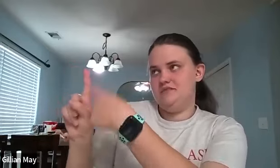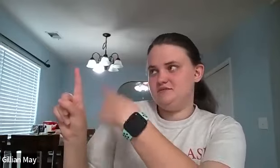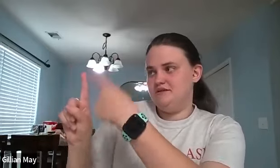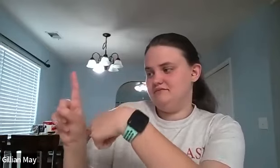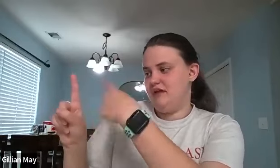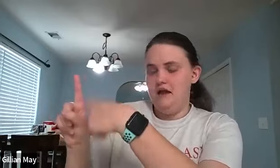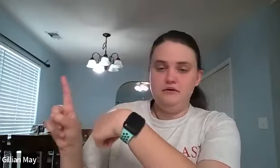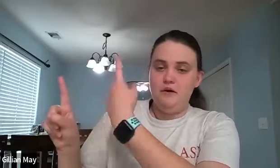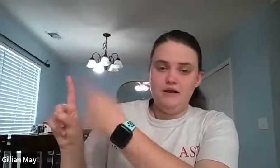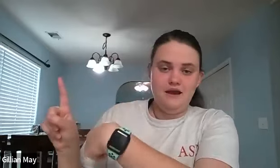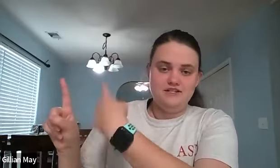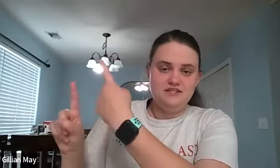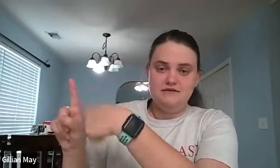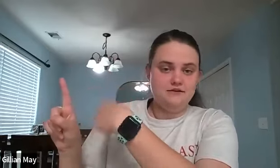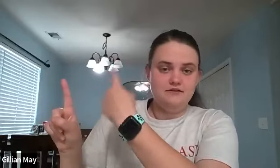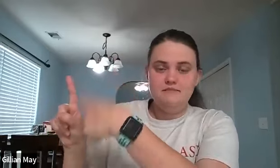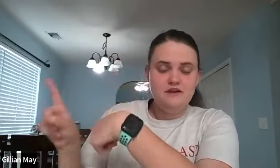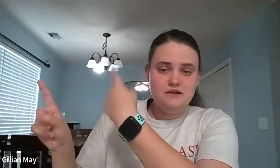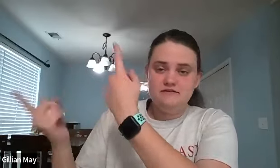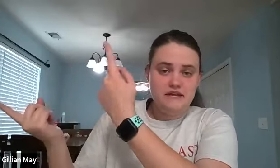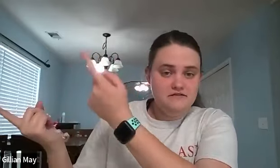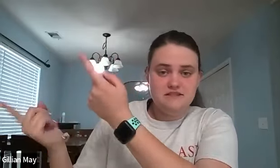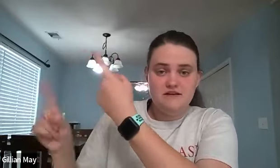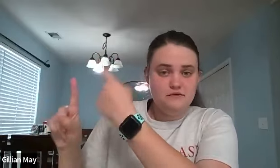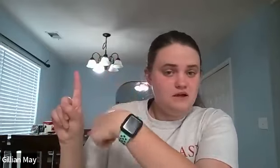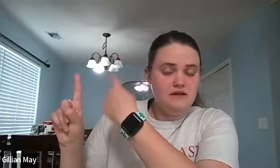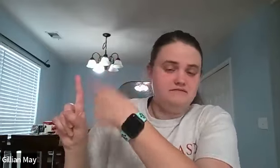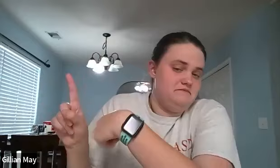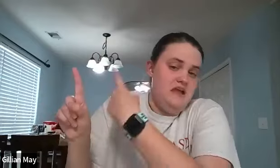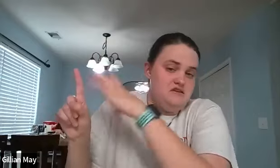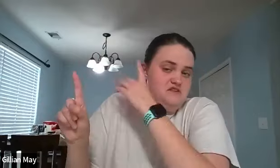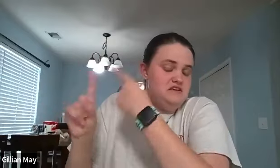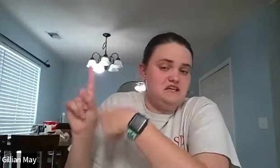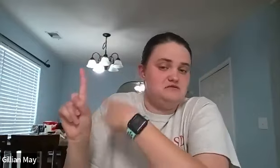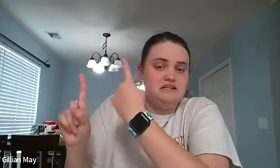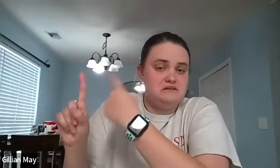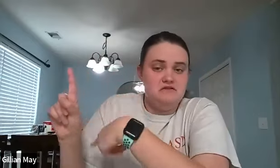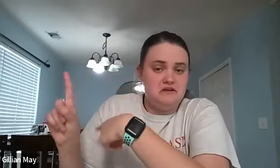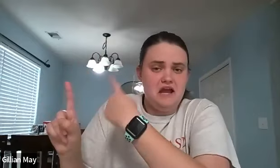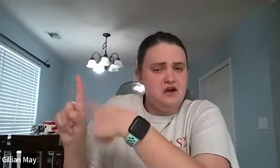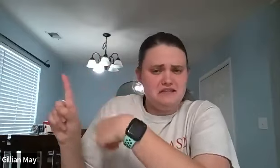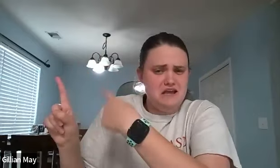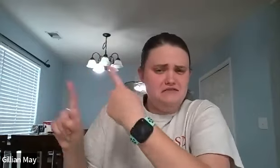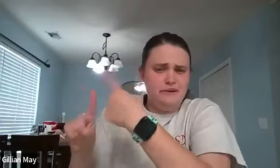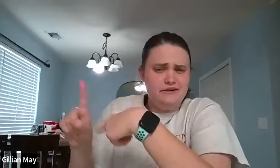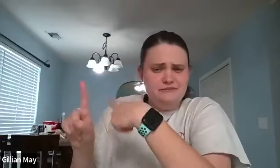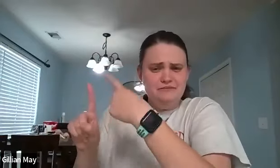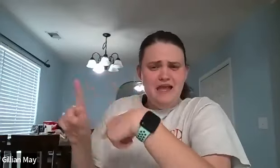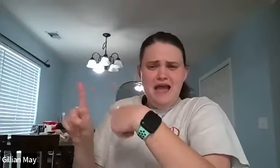This one, I don't know why. I've never been a fan of the sign from fan of any signs related to monthly. I know that's kind of weird. I